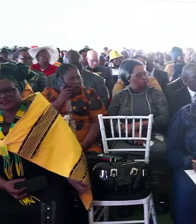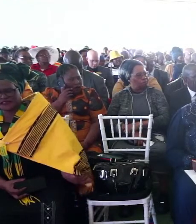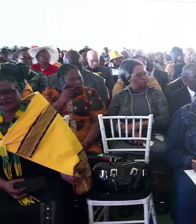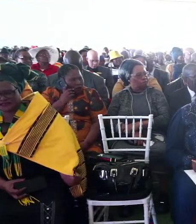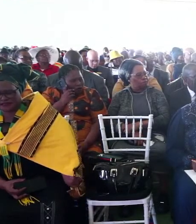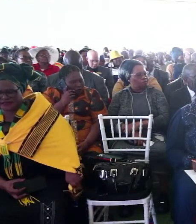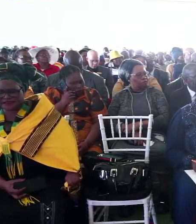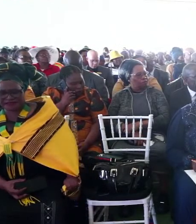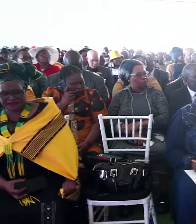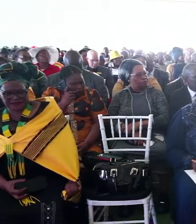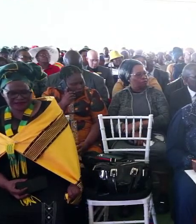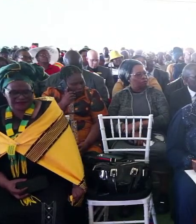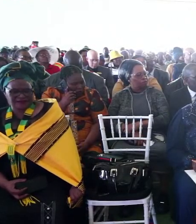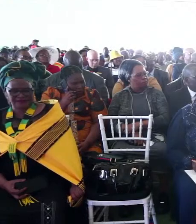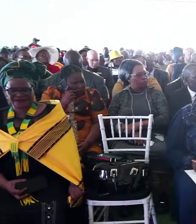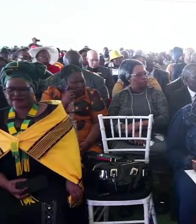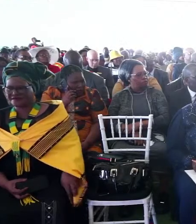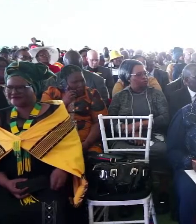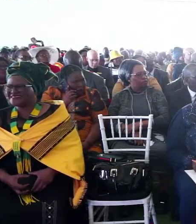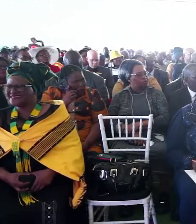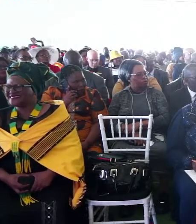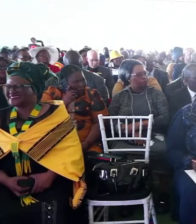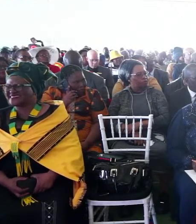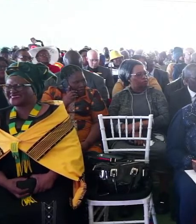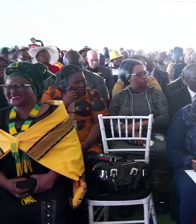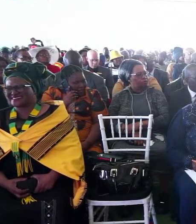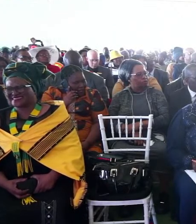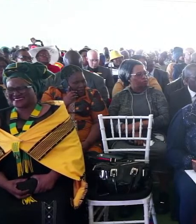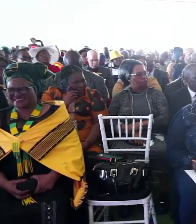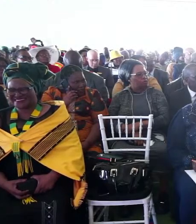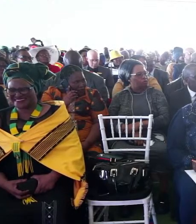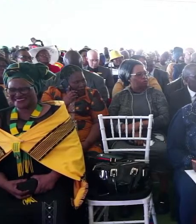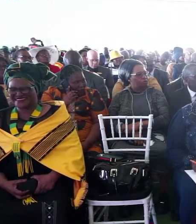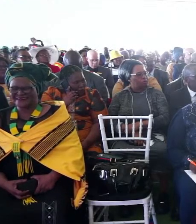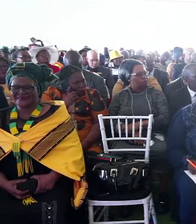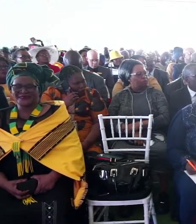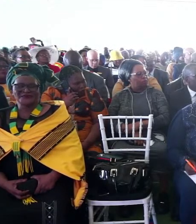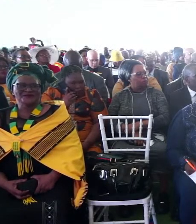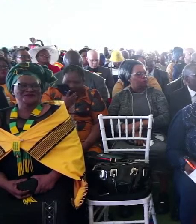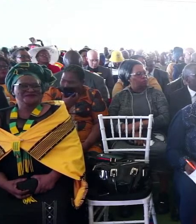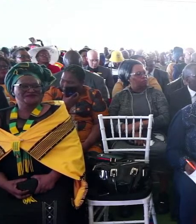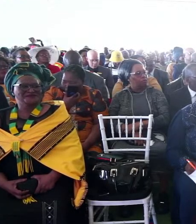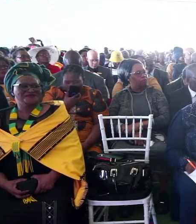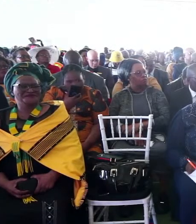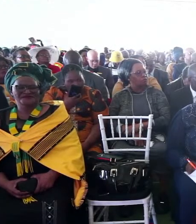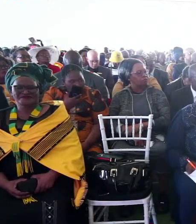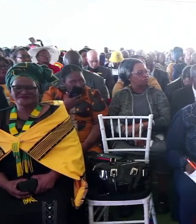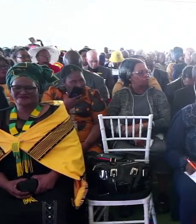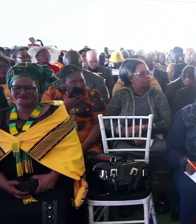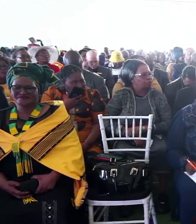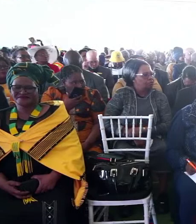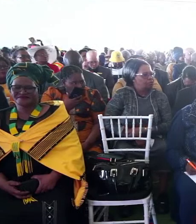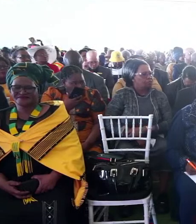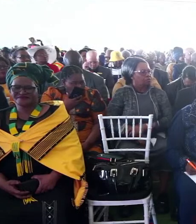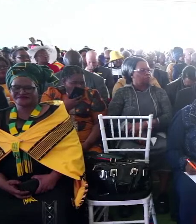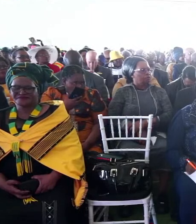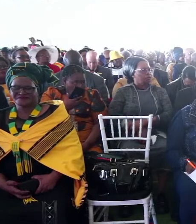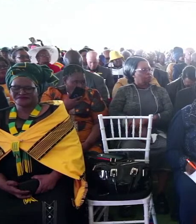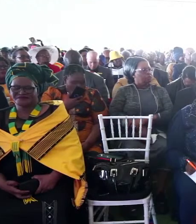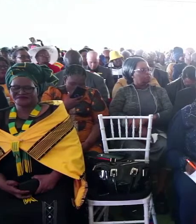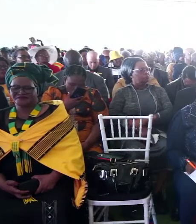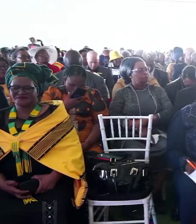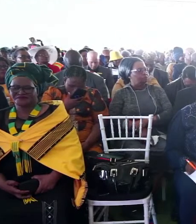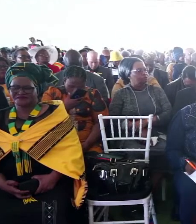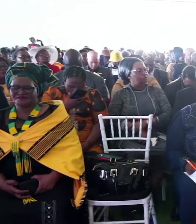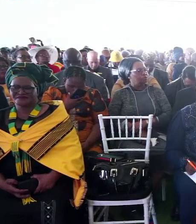ukucacisa. Ingasibhidi nathi sizifamily sinquzulane. The money, it is for the legacy. Ithi